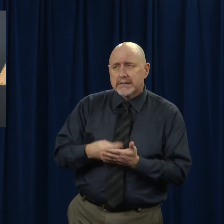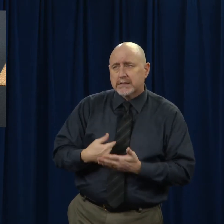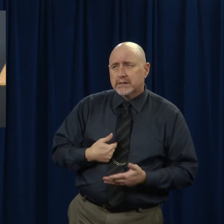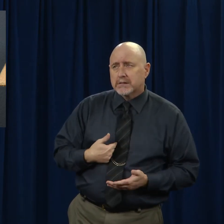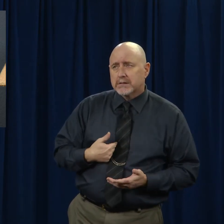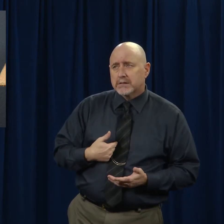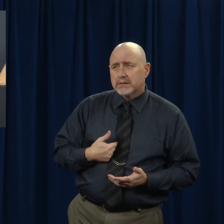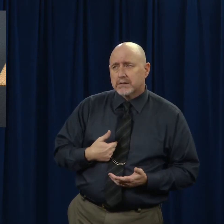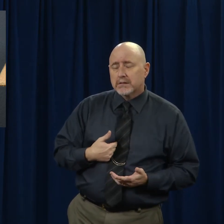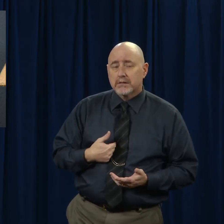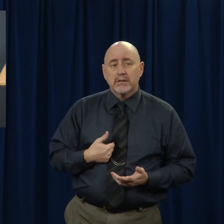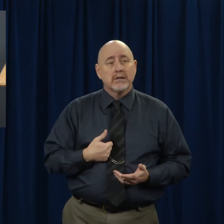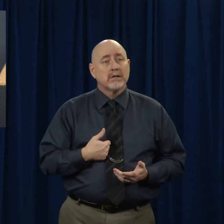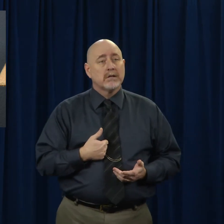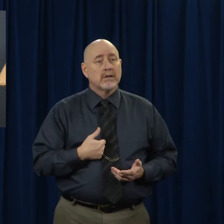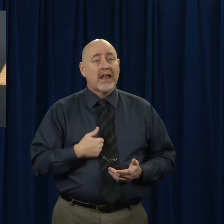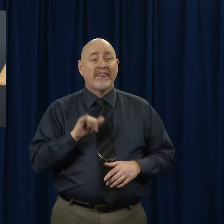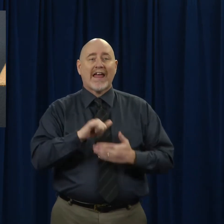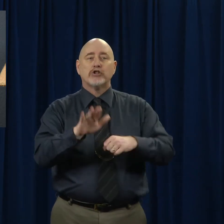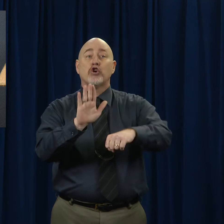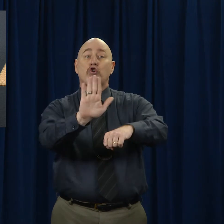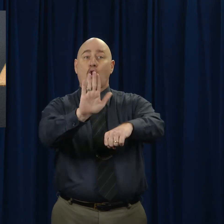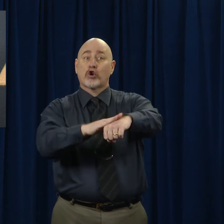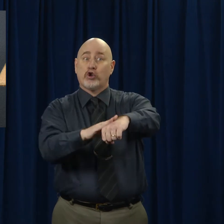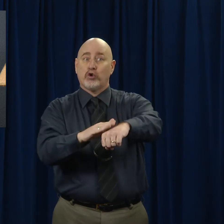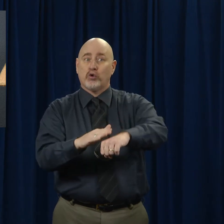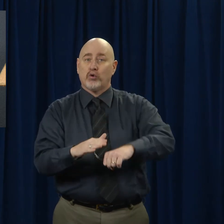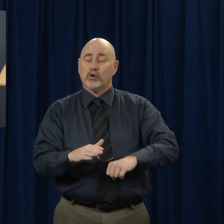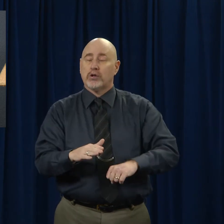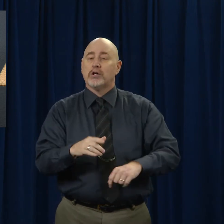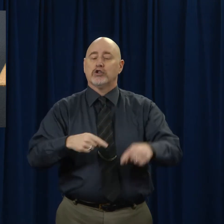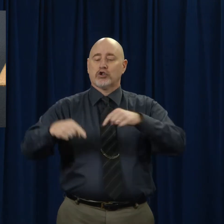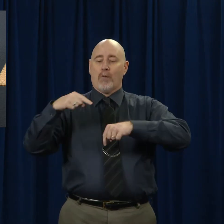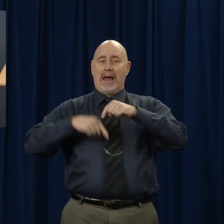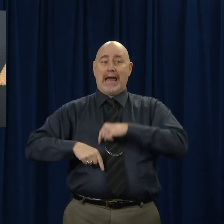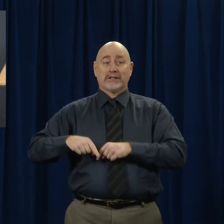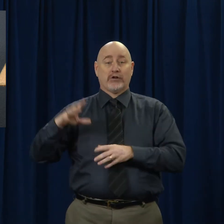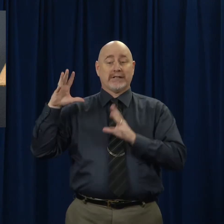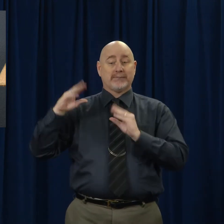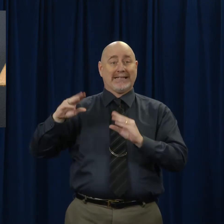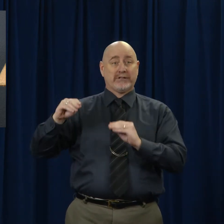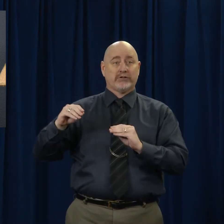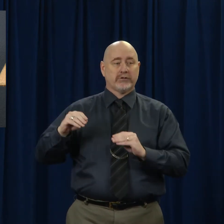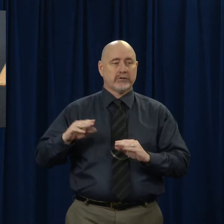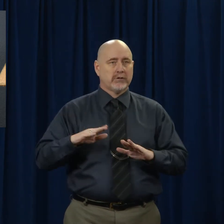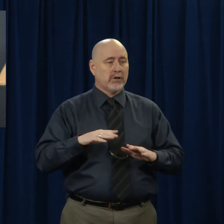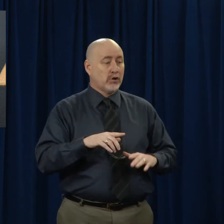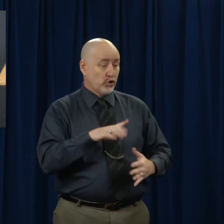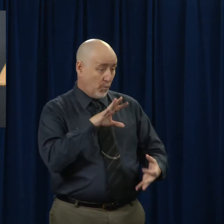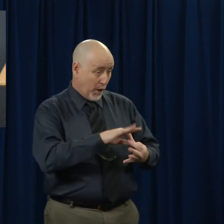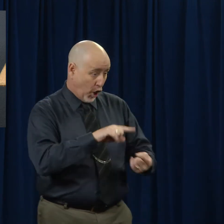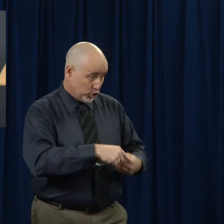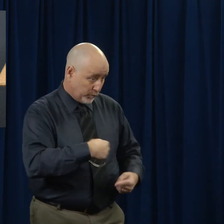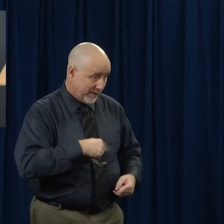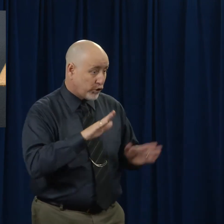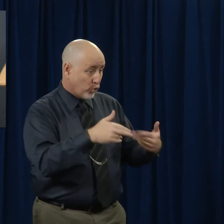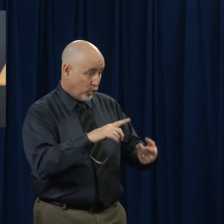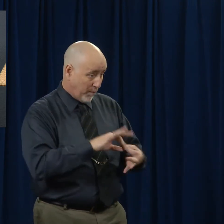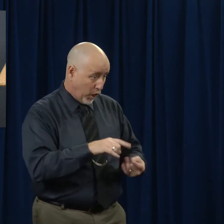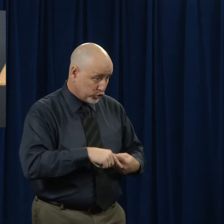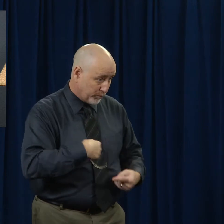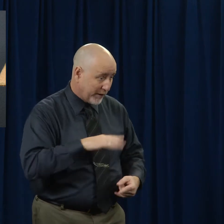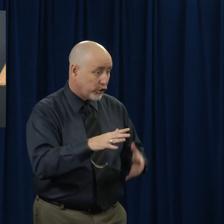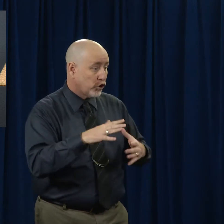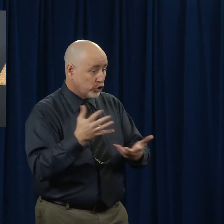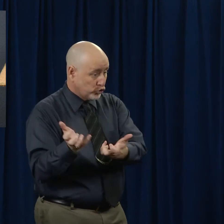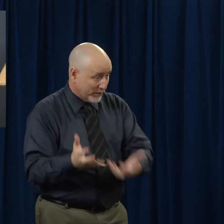money." Which is your cue to go back to the speech about how that you belong to me, and your room belongs to me,